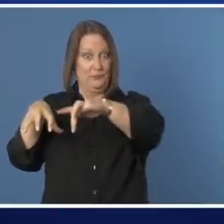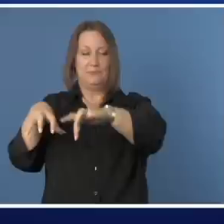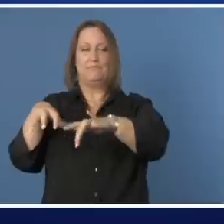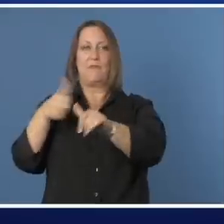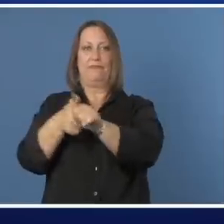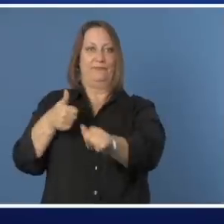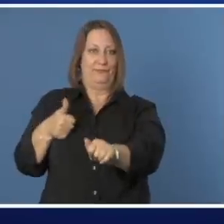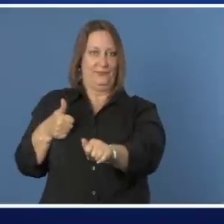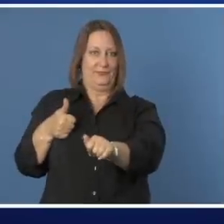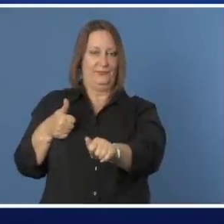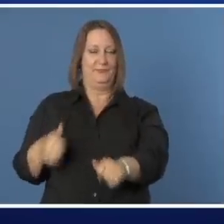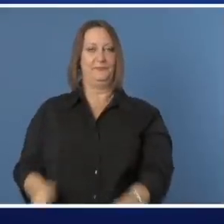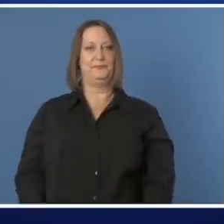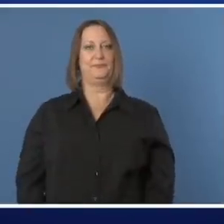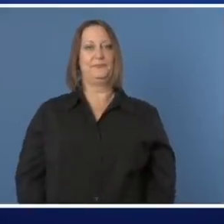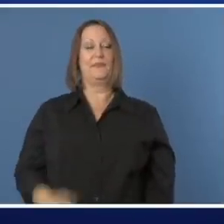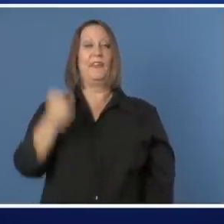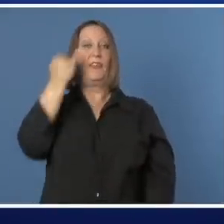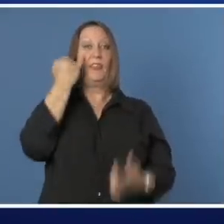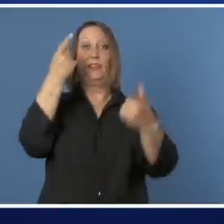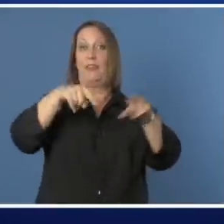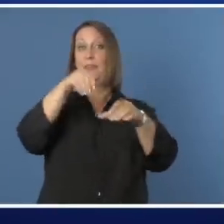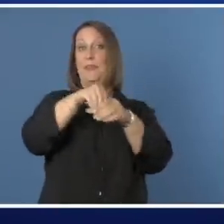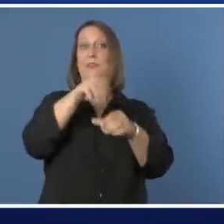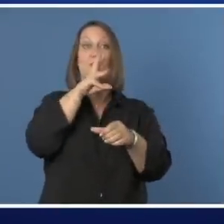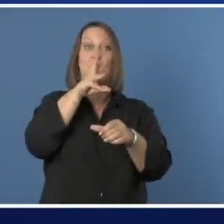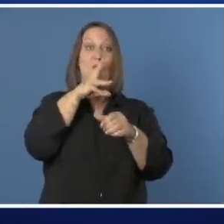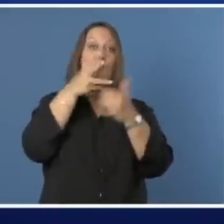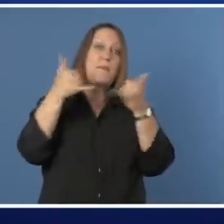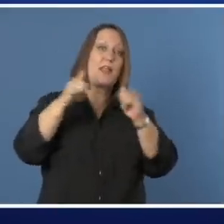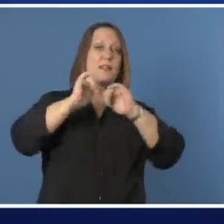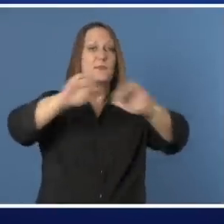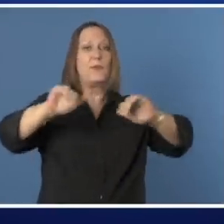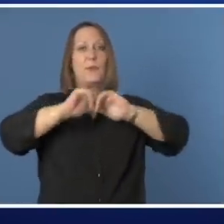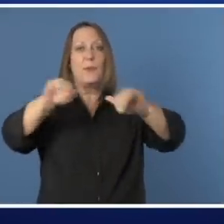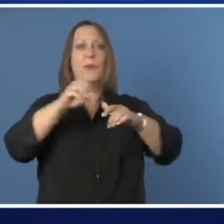Get out of the water and off small boats.